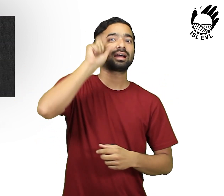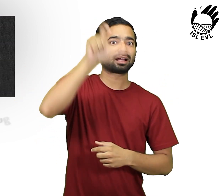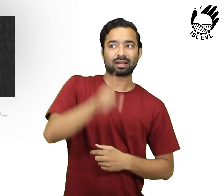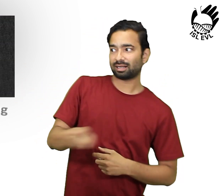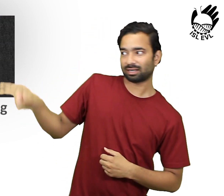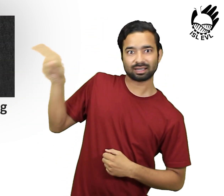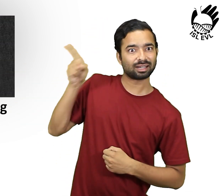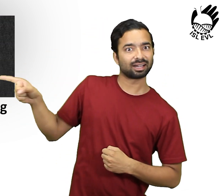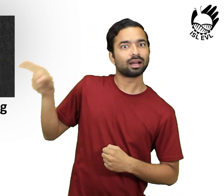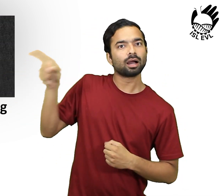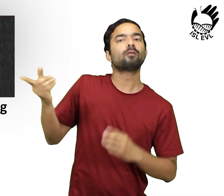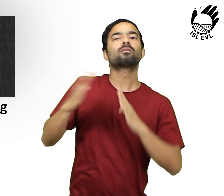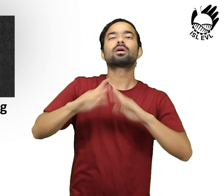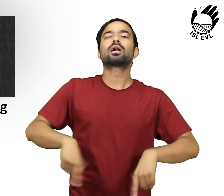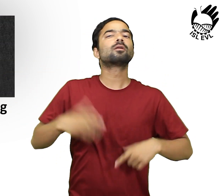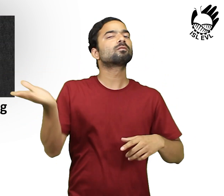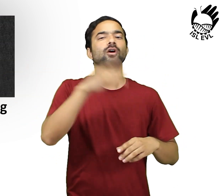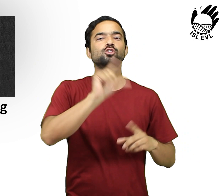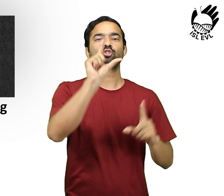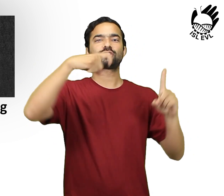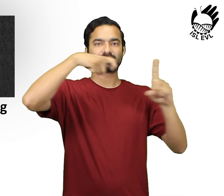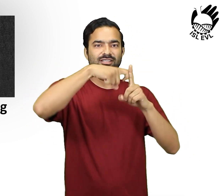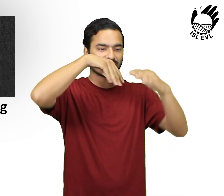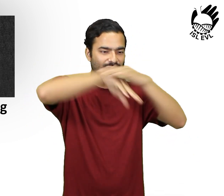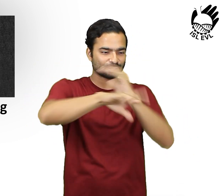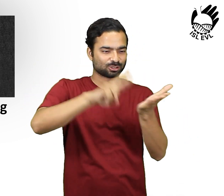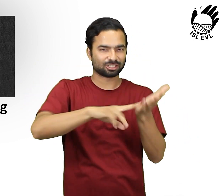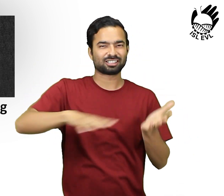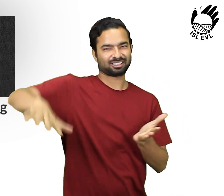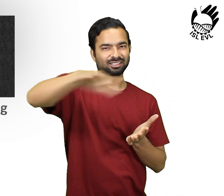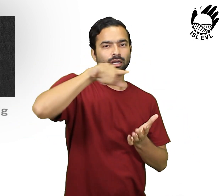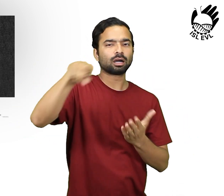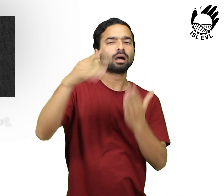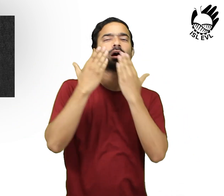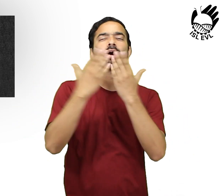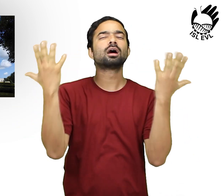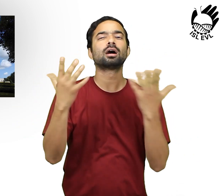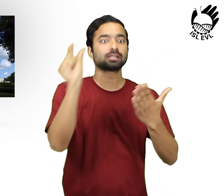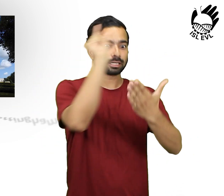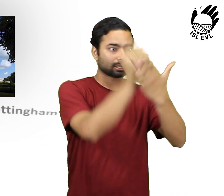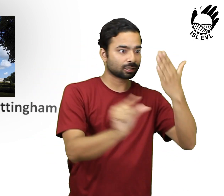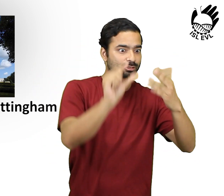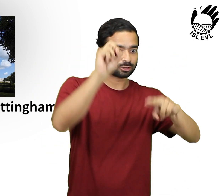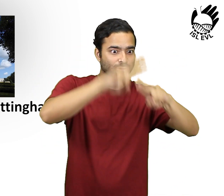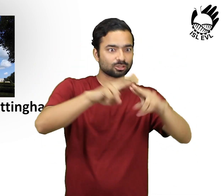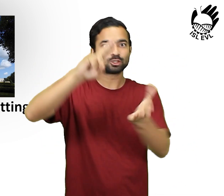He mixed boric acid with silicon oils, as shown on the screen.